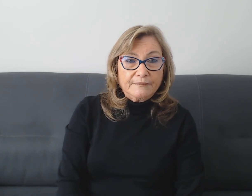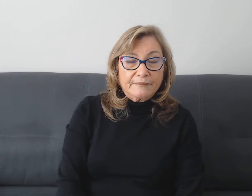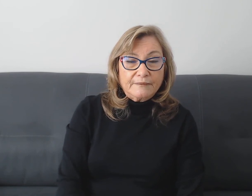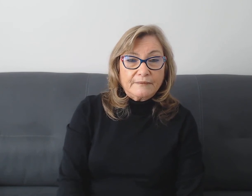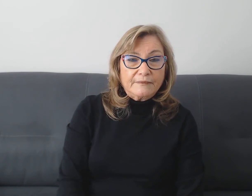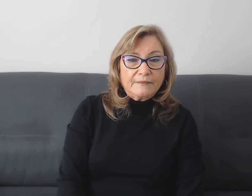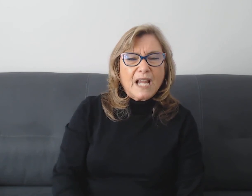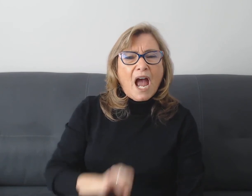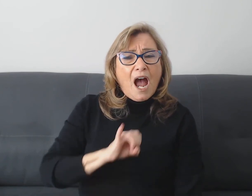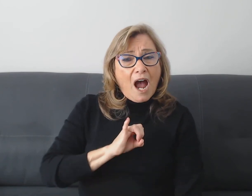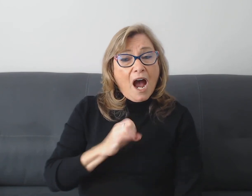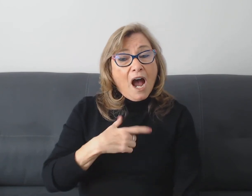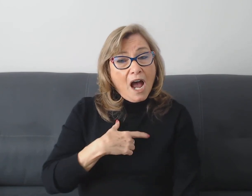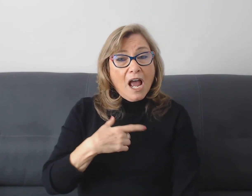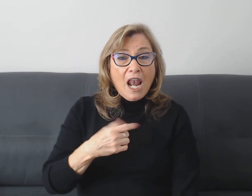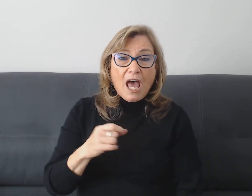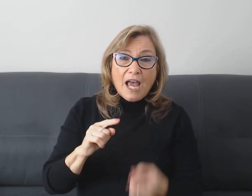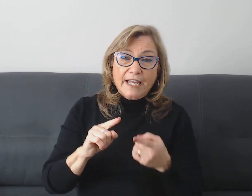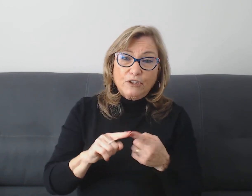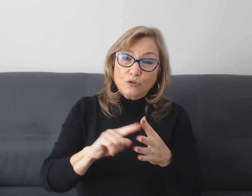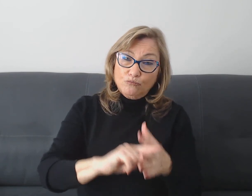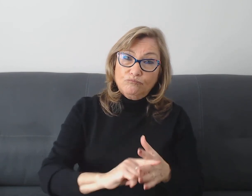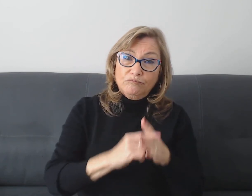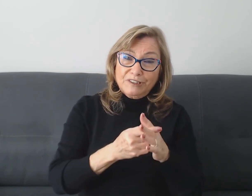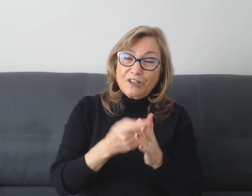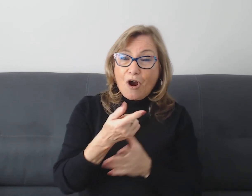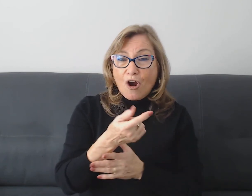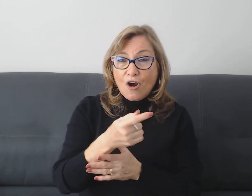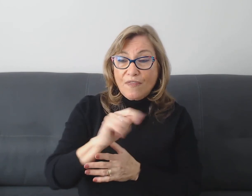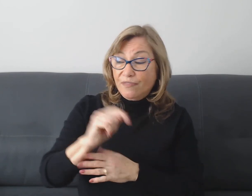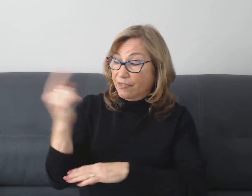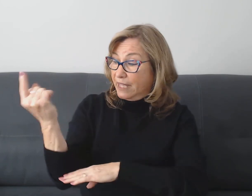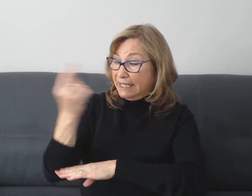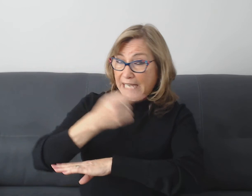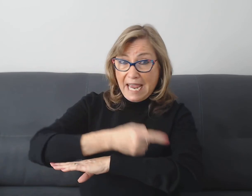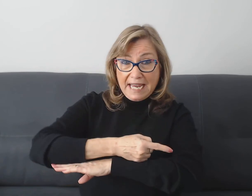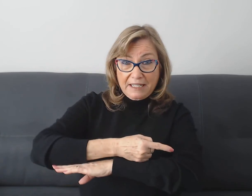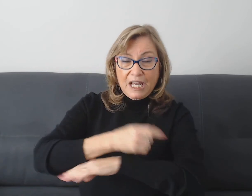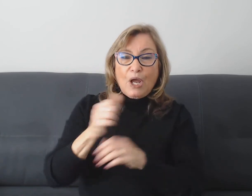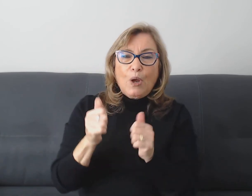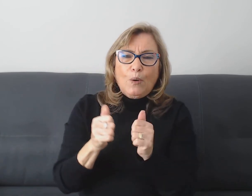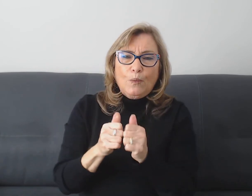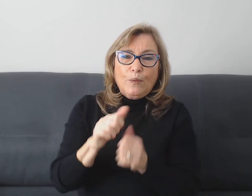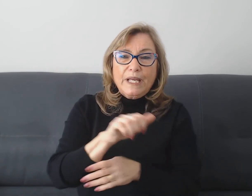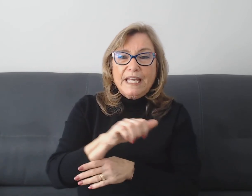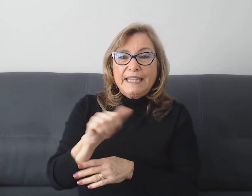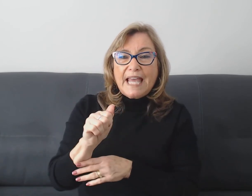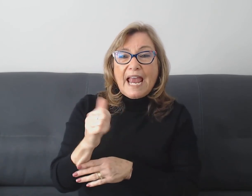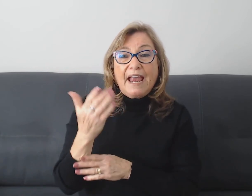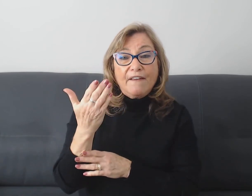I like to start the day with a 15-minute meditation